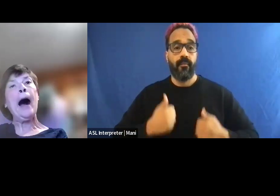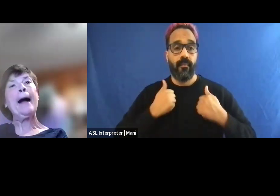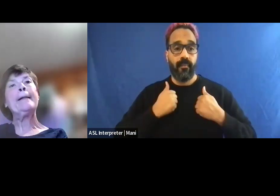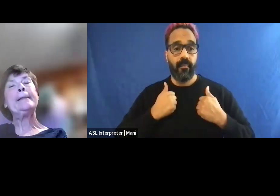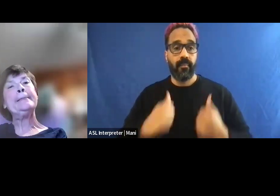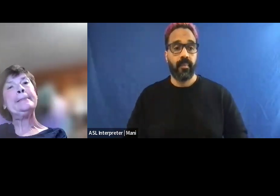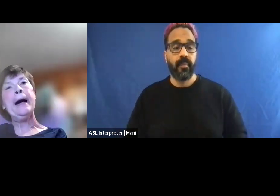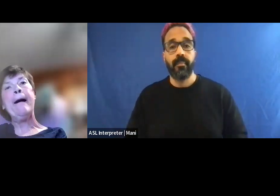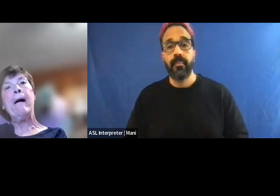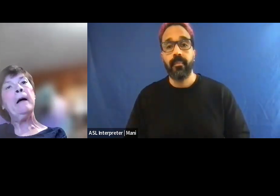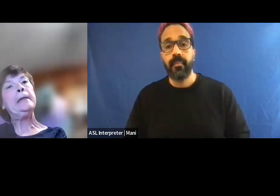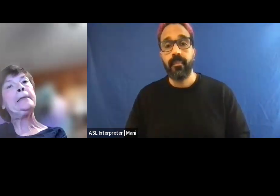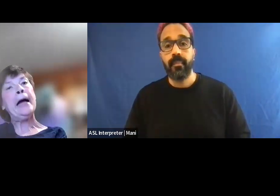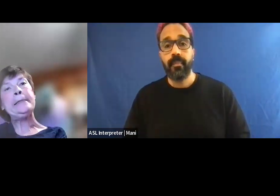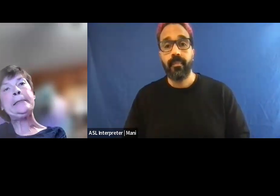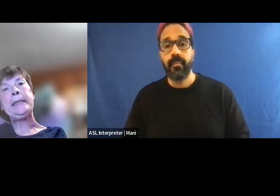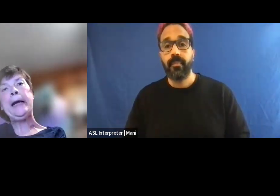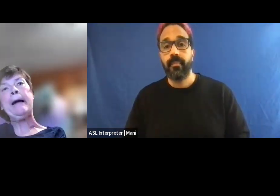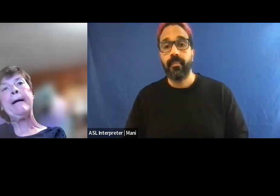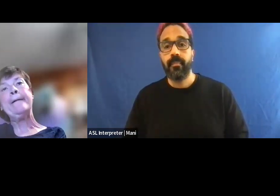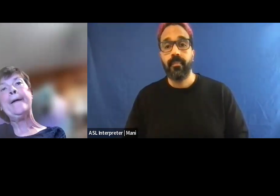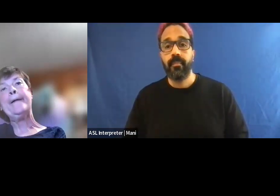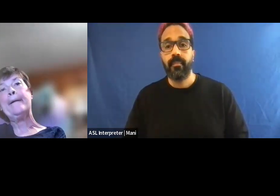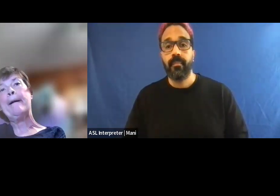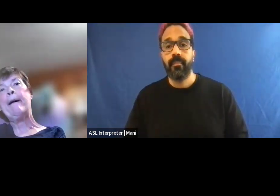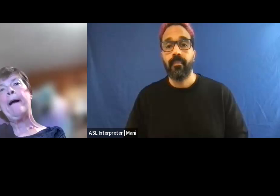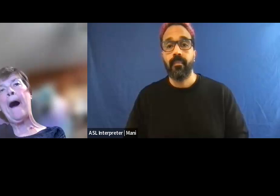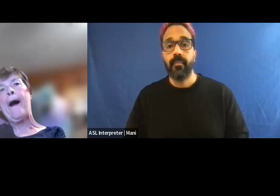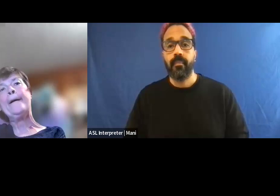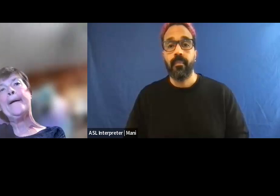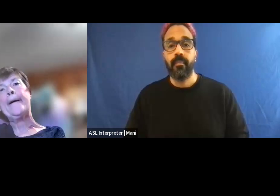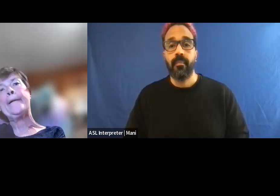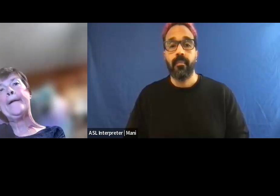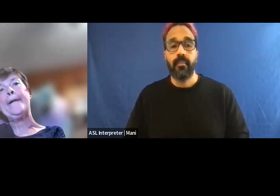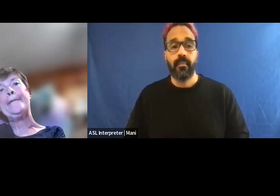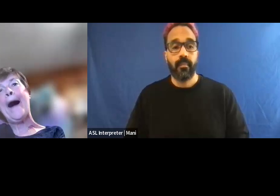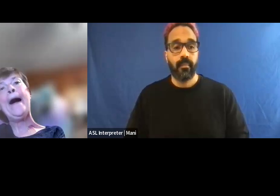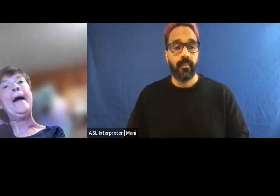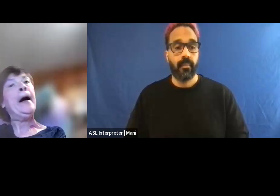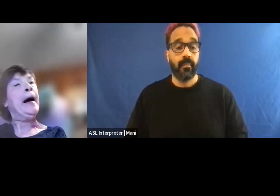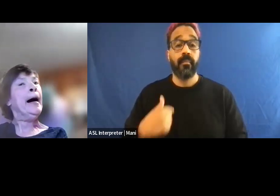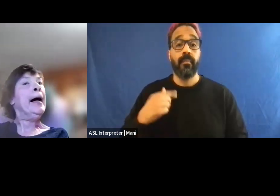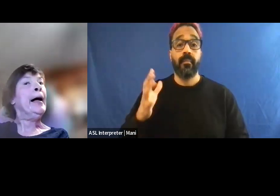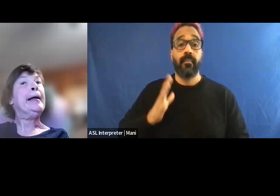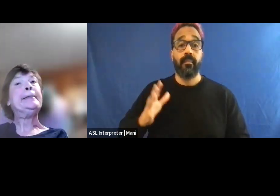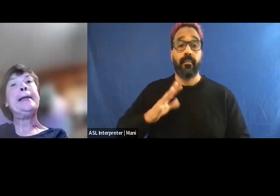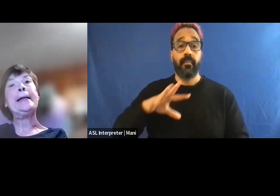When I was chair of the board, I worked with my